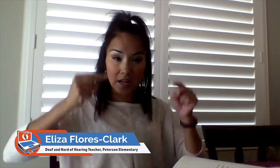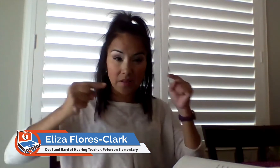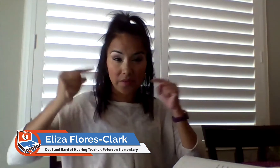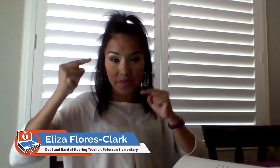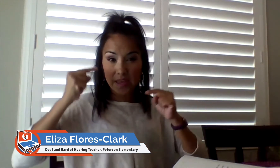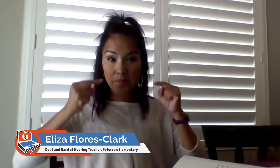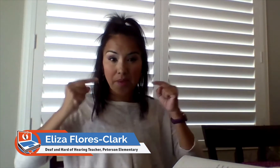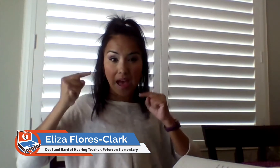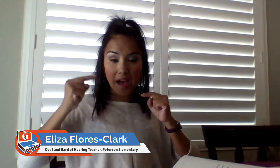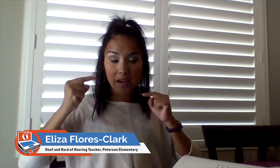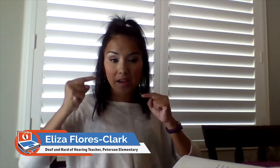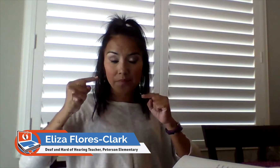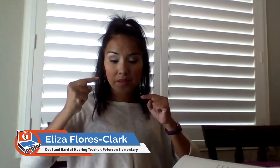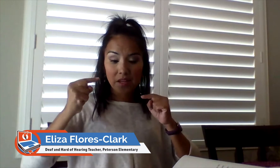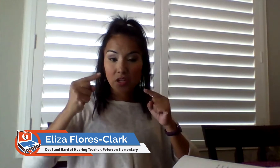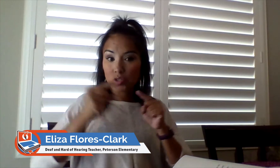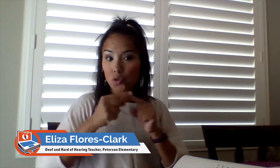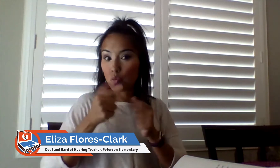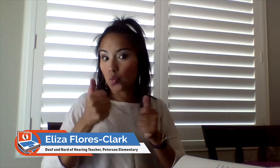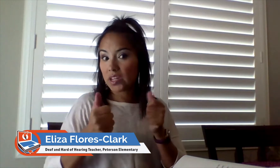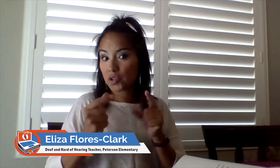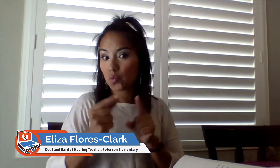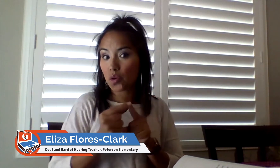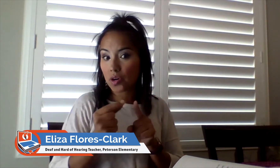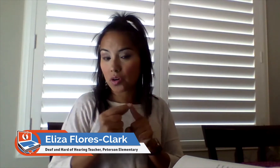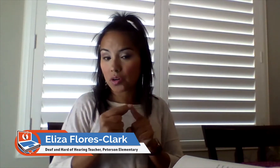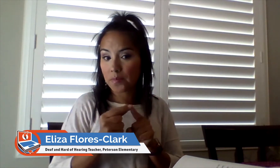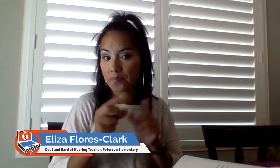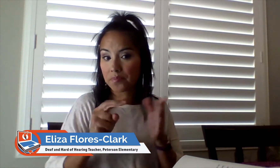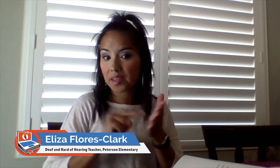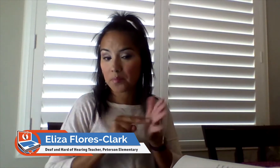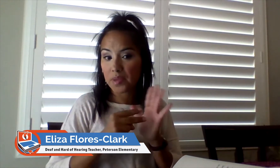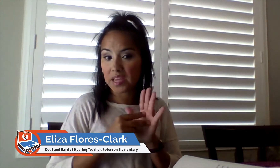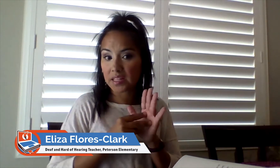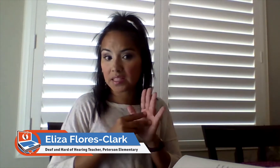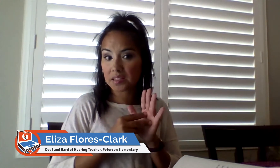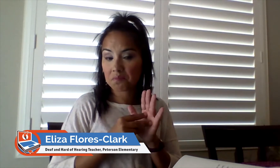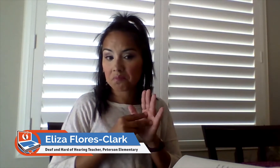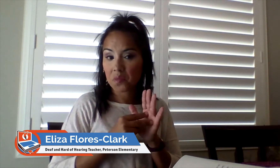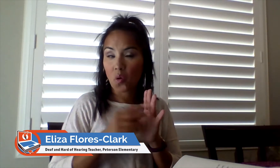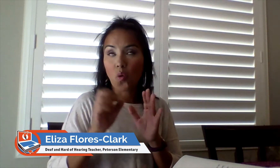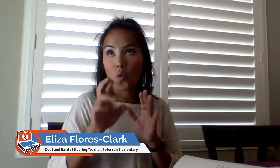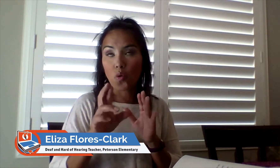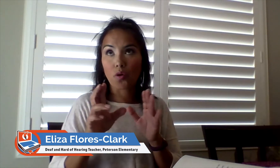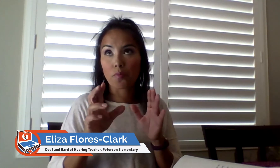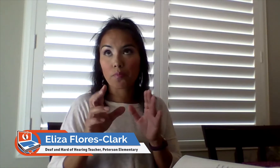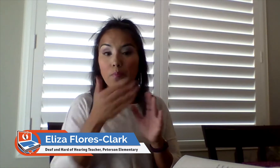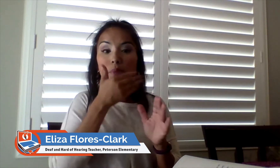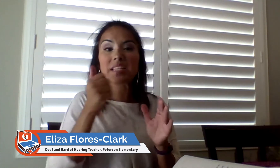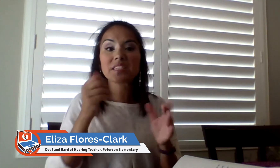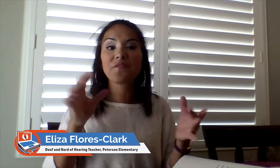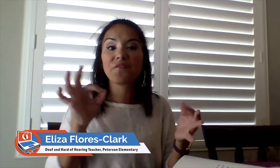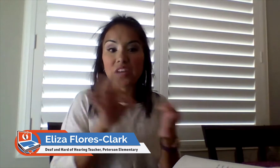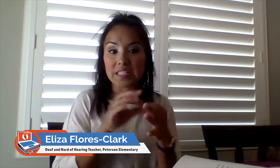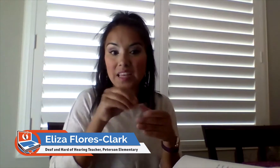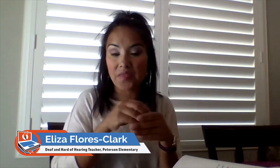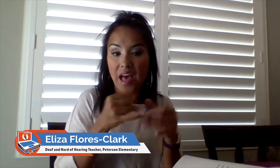of think back to which word means or best fits in that